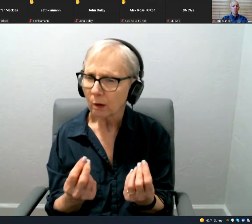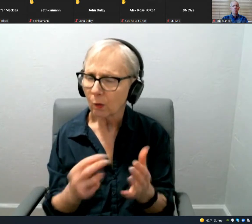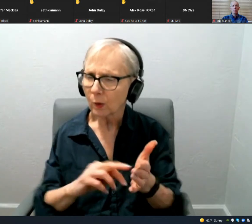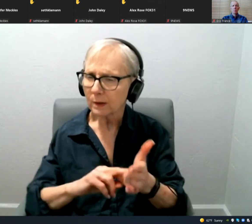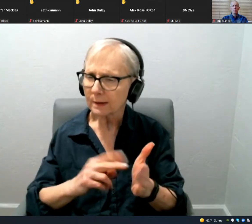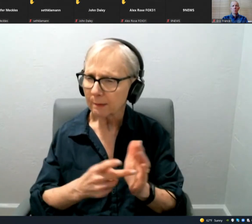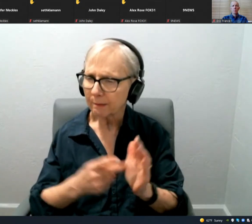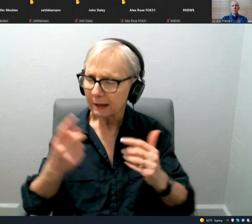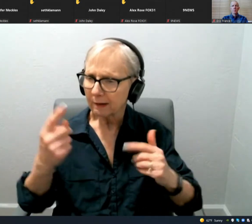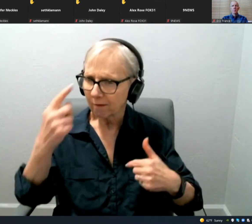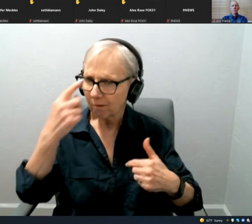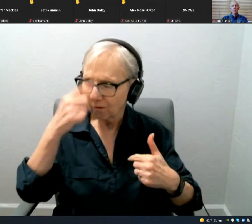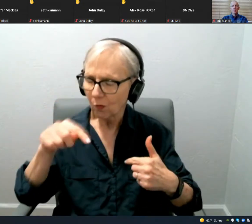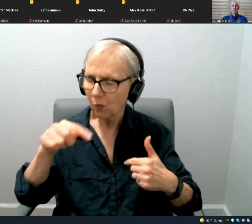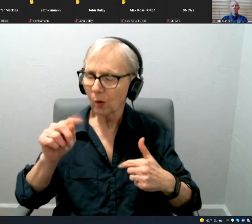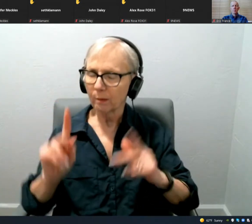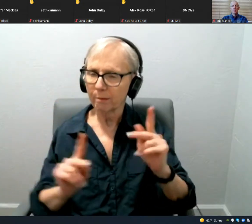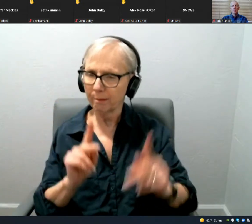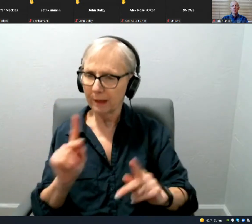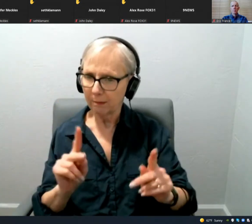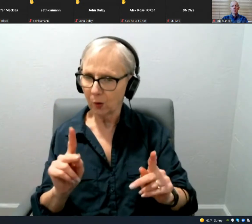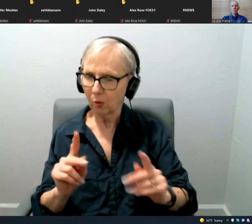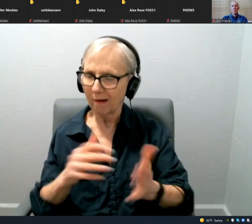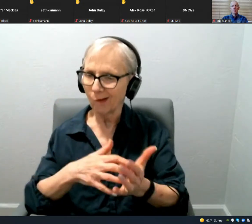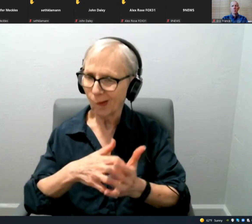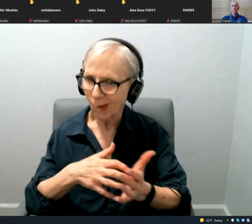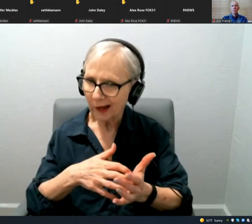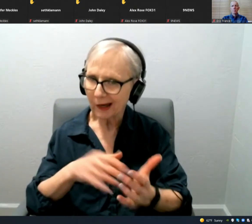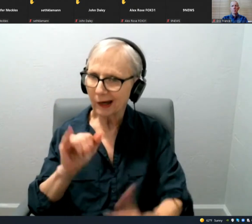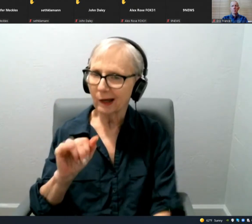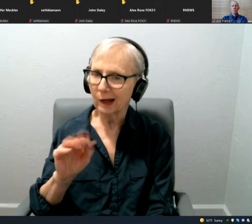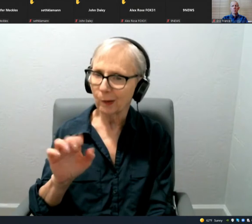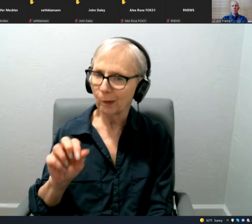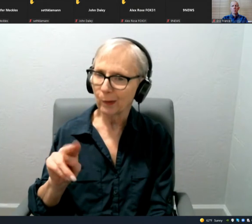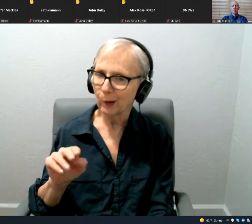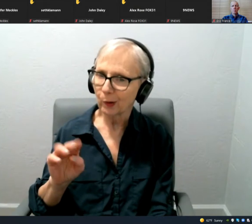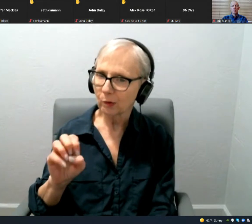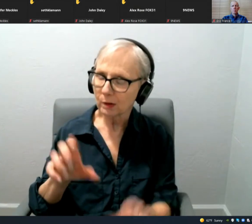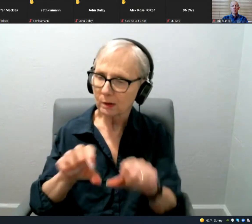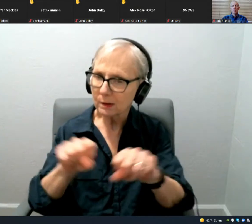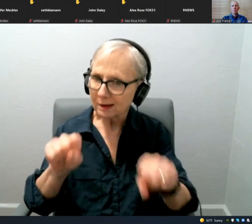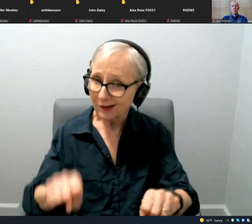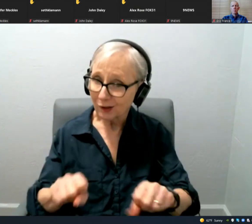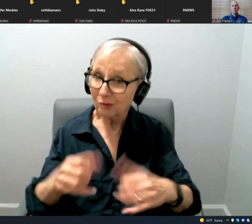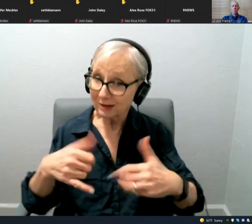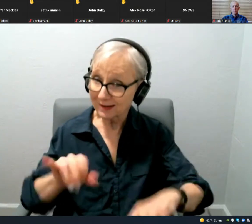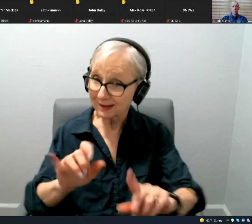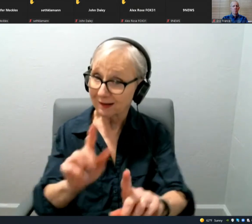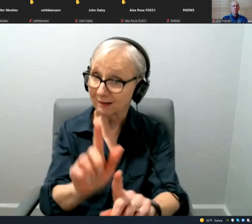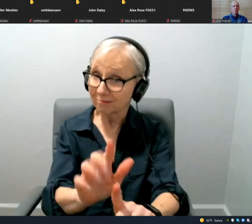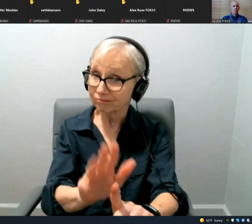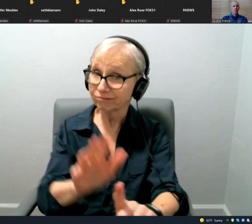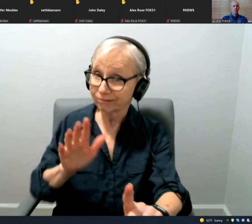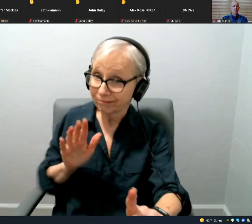mean for you? Do you just have to, you know, stay apart for